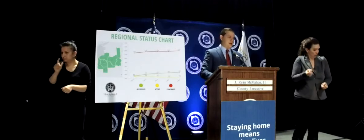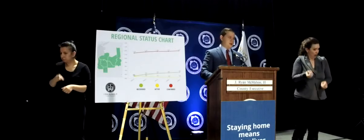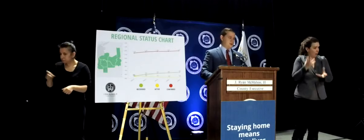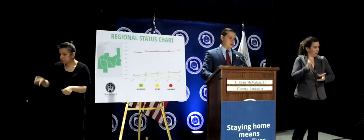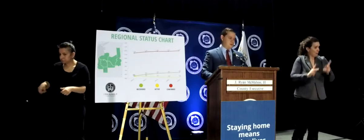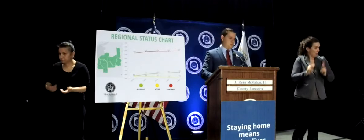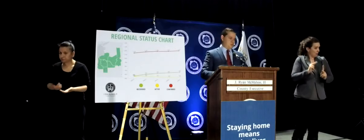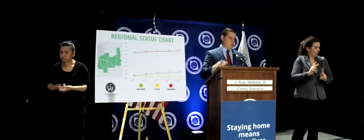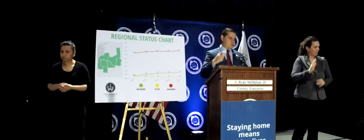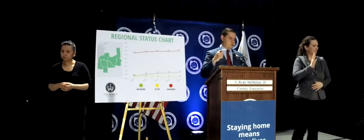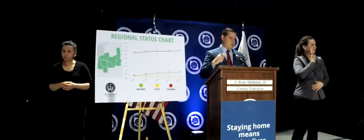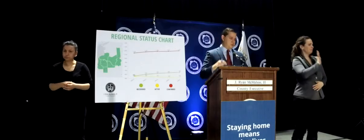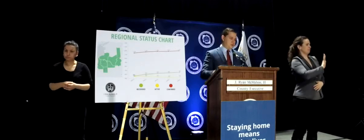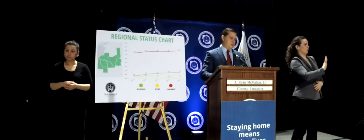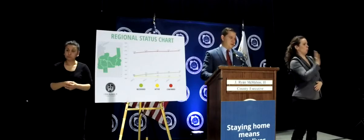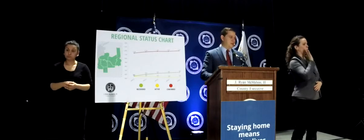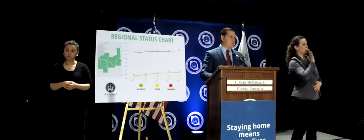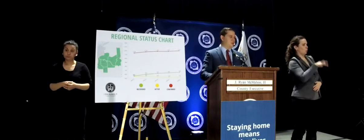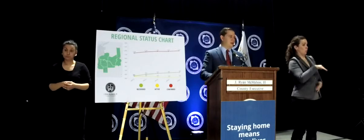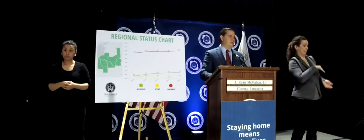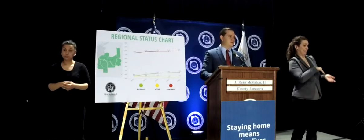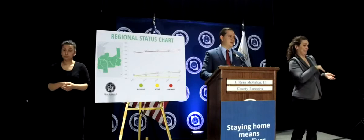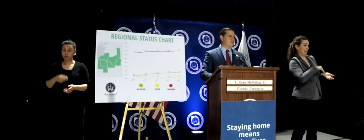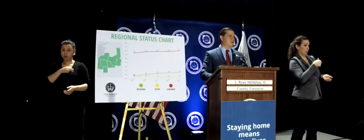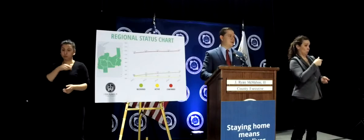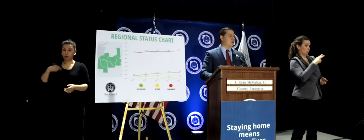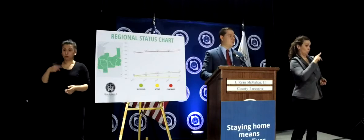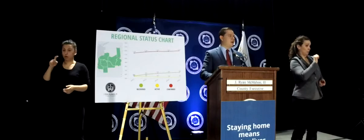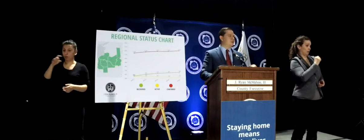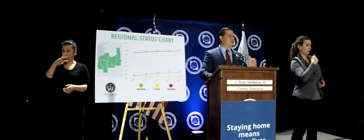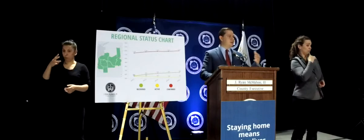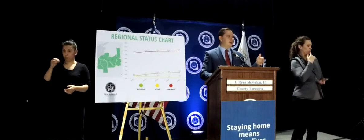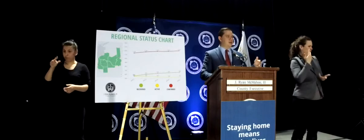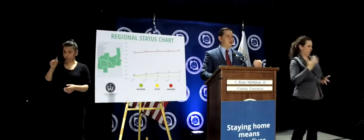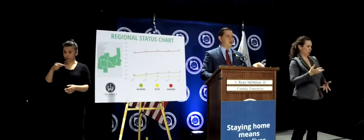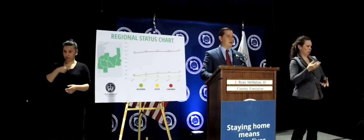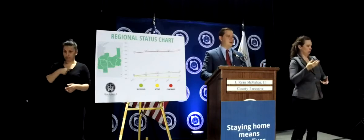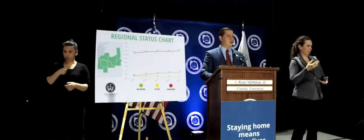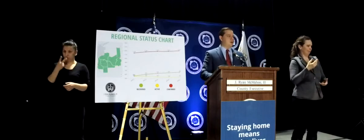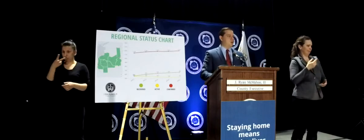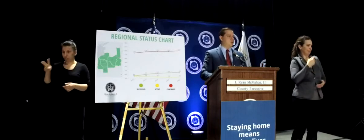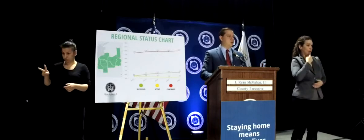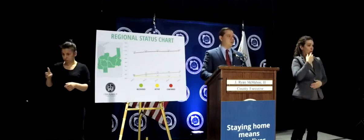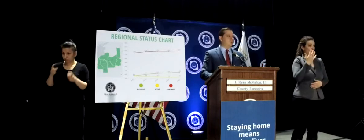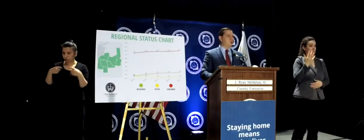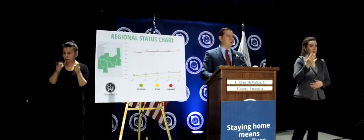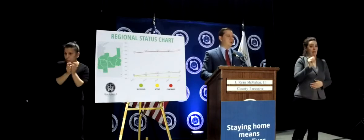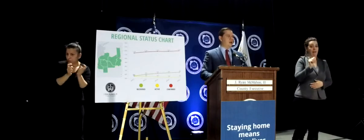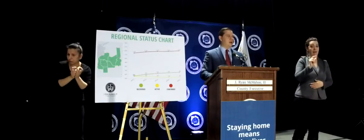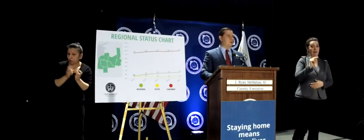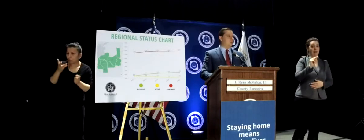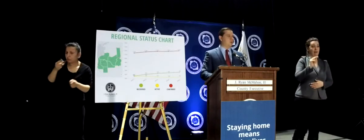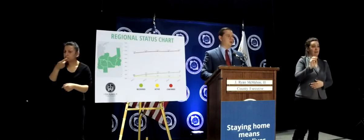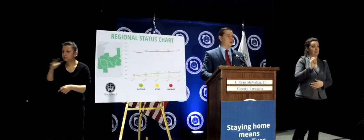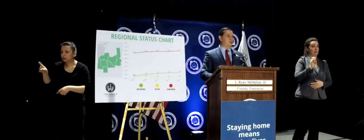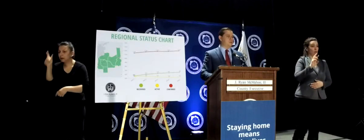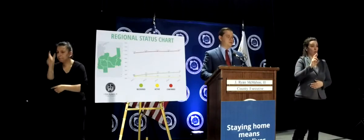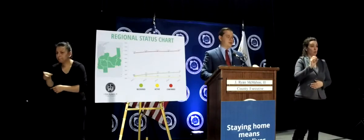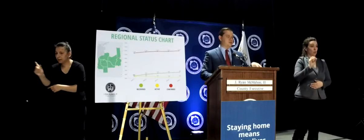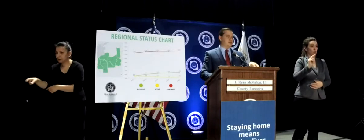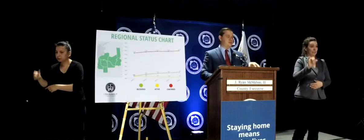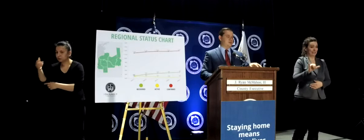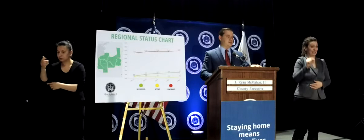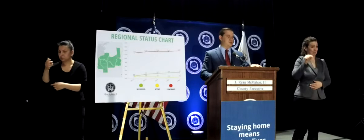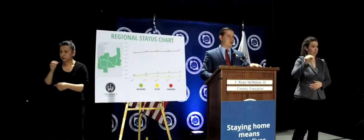to Ann Rooney, who's with us today, my deputy county executive, about this today, and we're looking at it. We're looking at